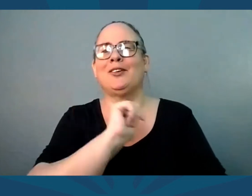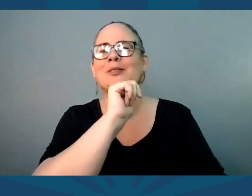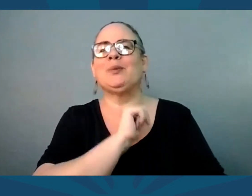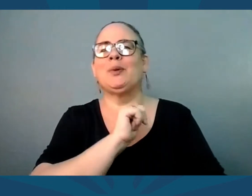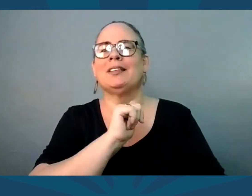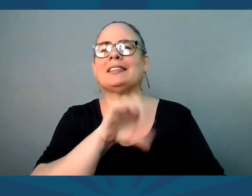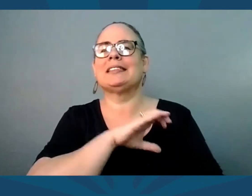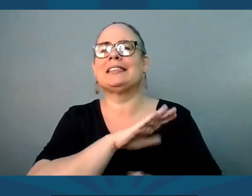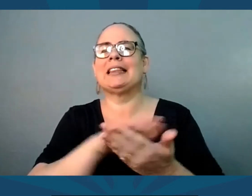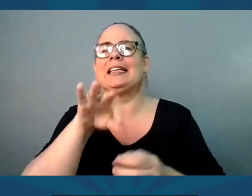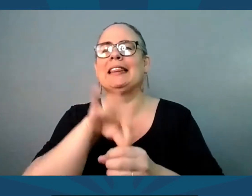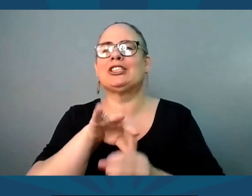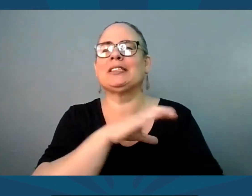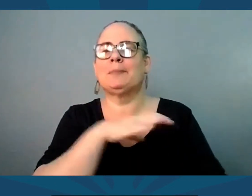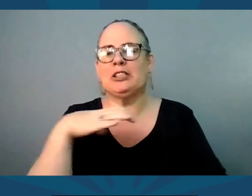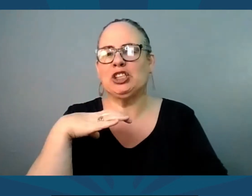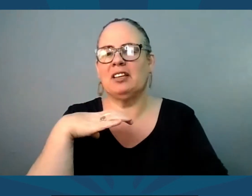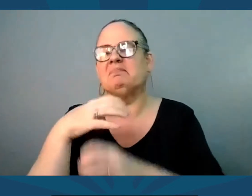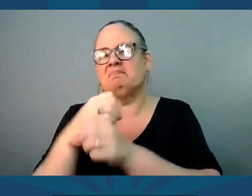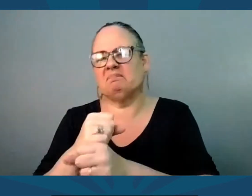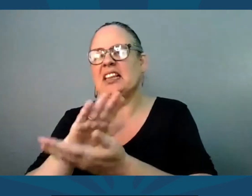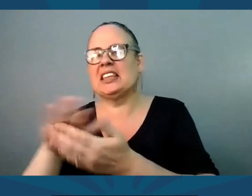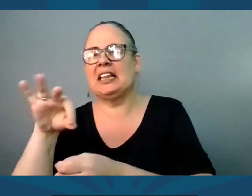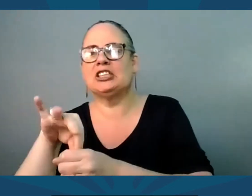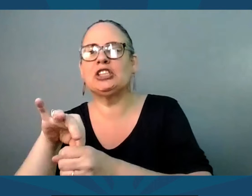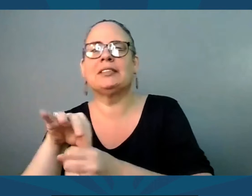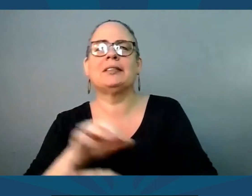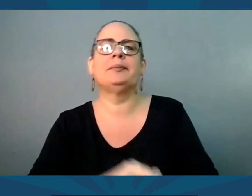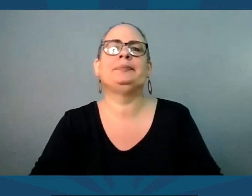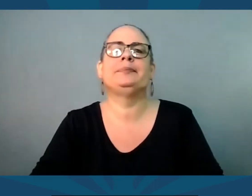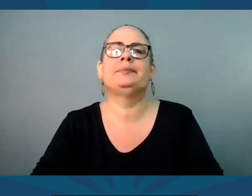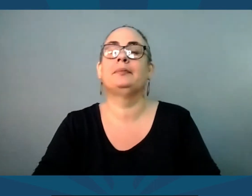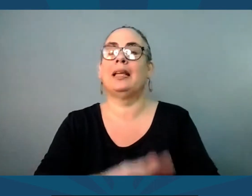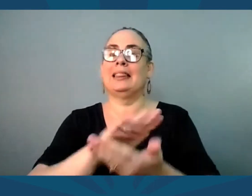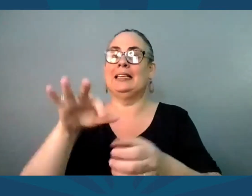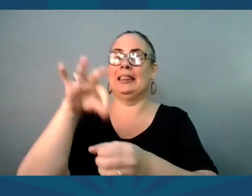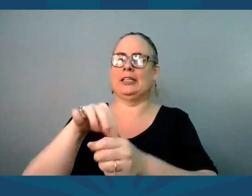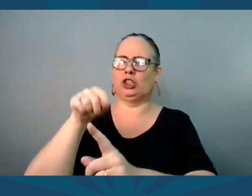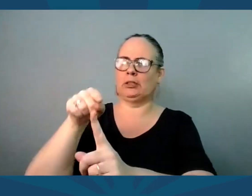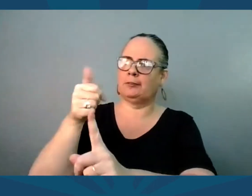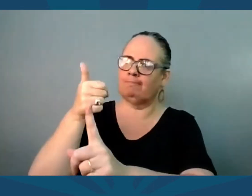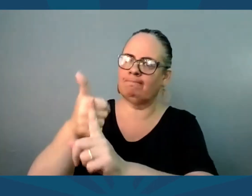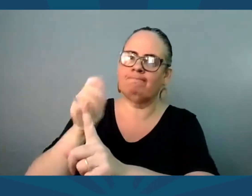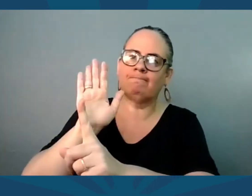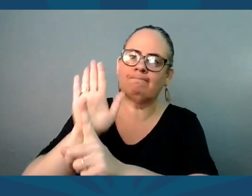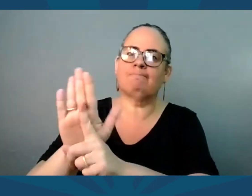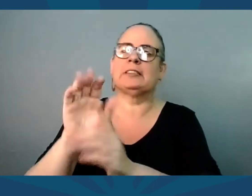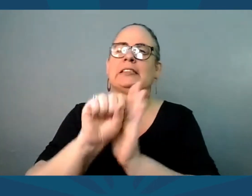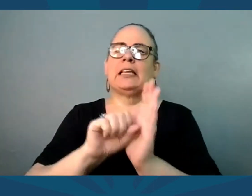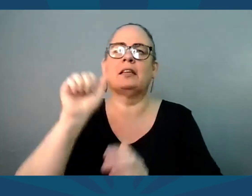This guide is created by the Arizona Citizens Clean Elections Commission. Clean Elections.